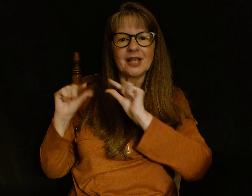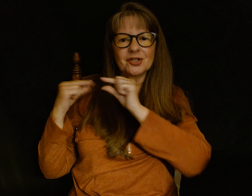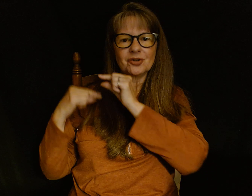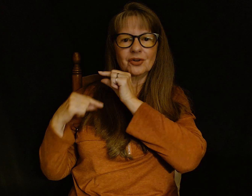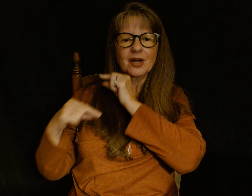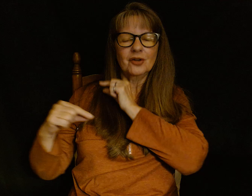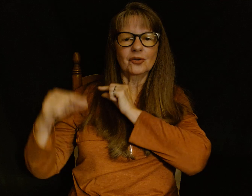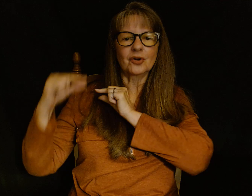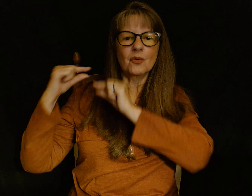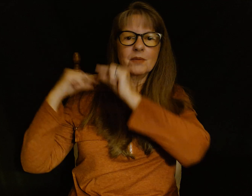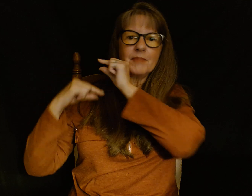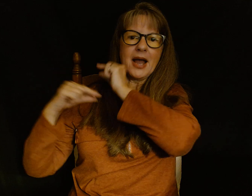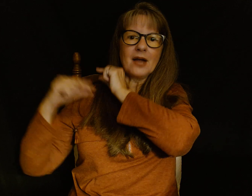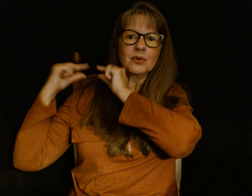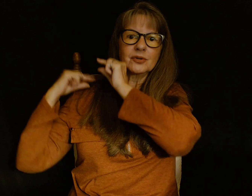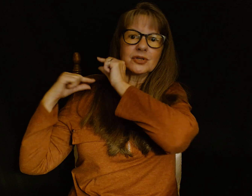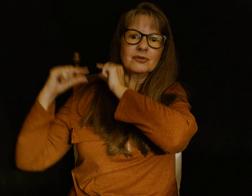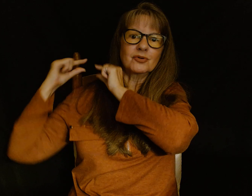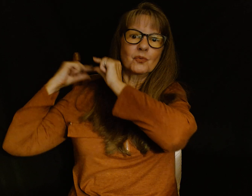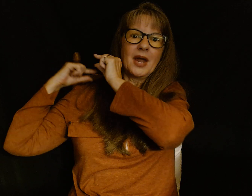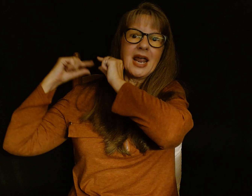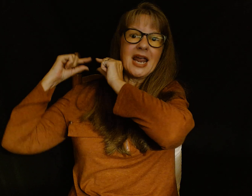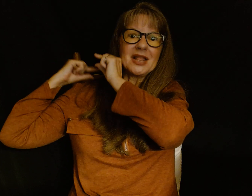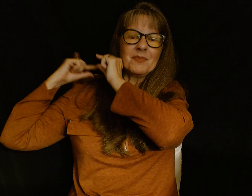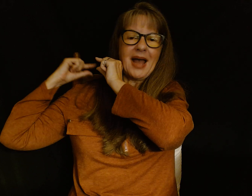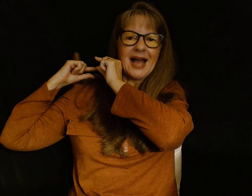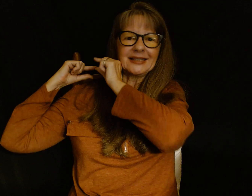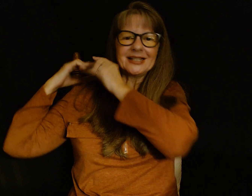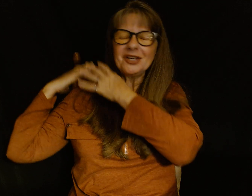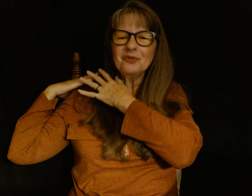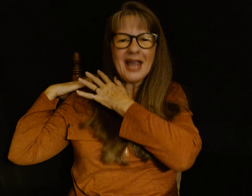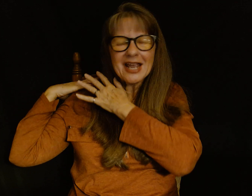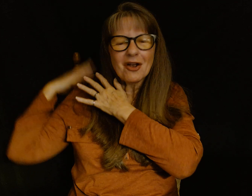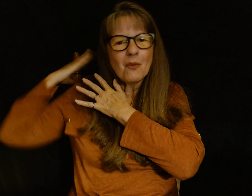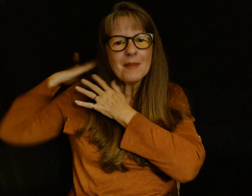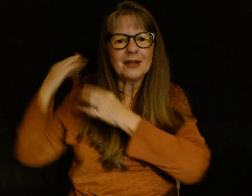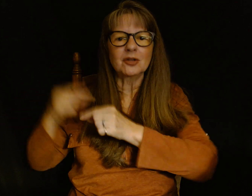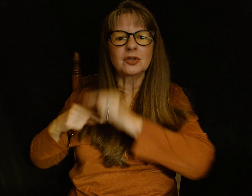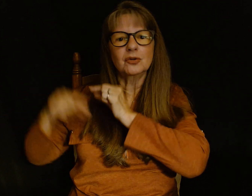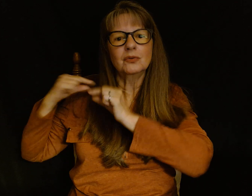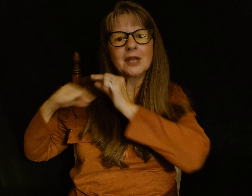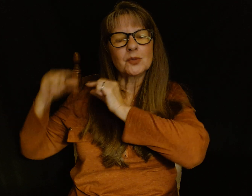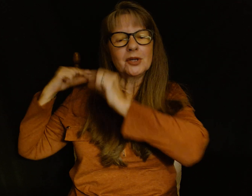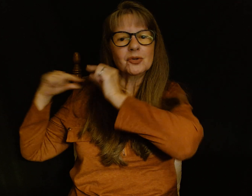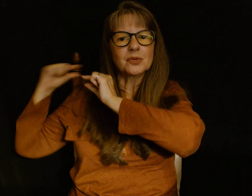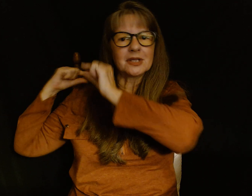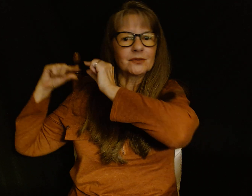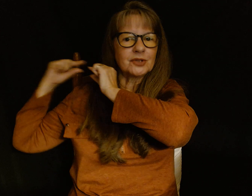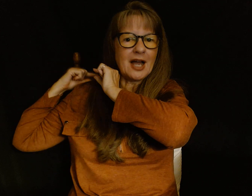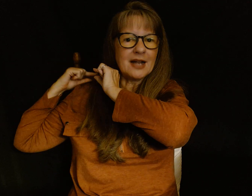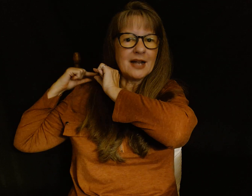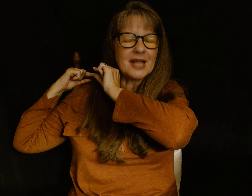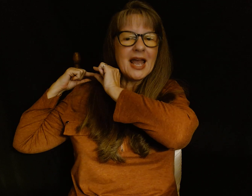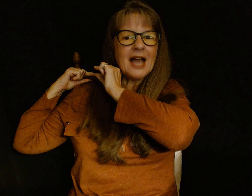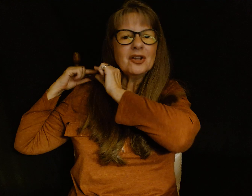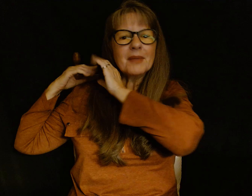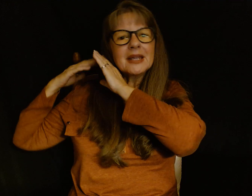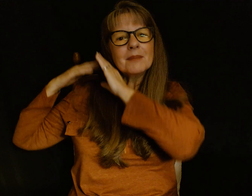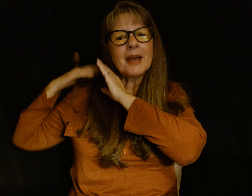Ancestor, you're going backwards to way in the past. And so you can't go way back there, so that's why you do it several times. And you may get back to